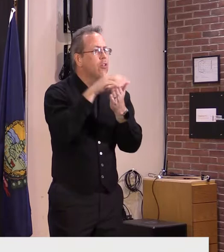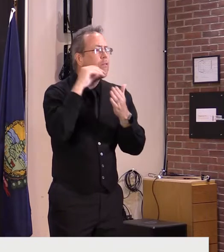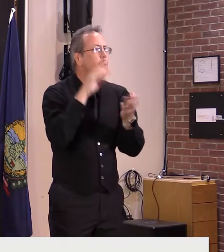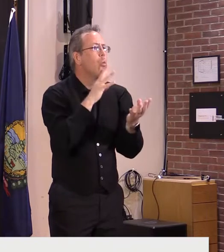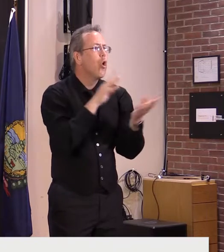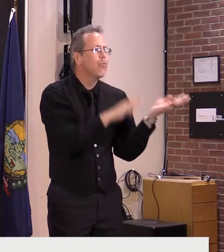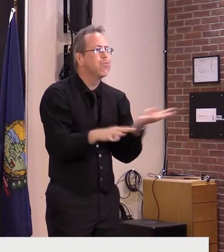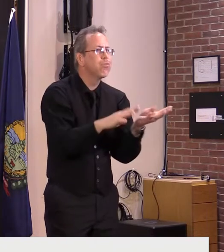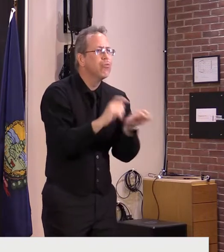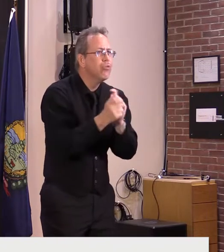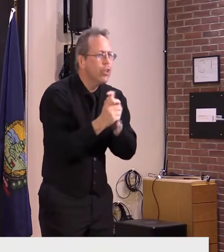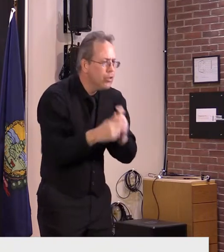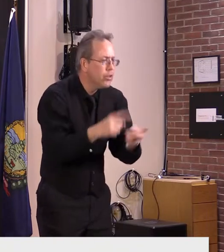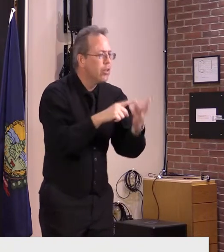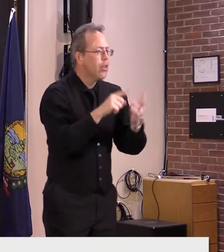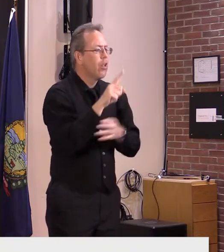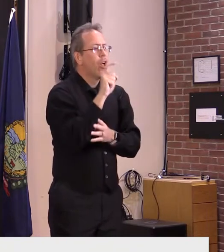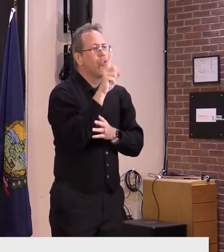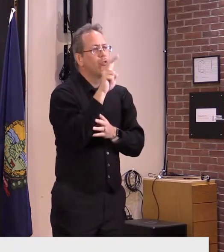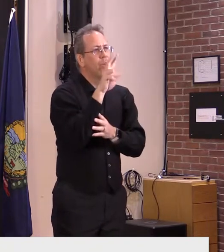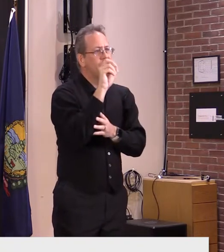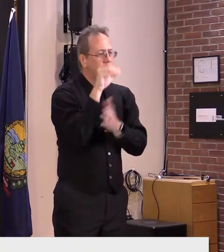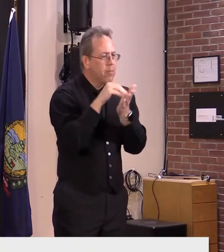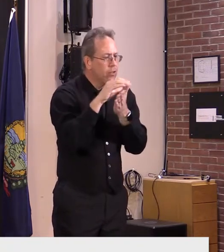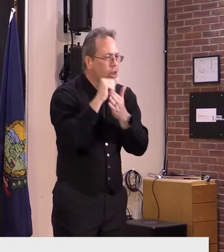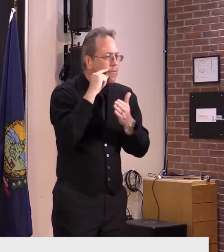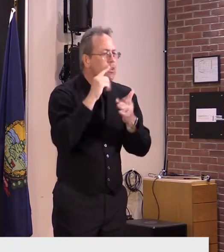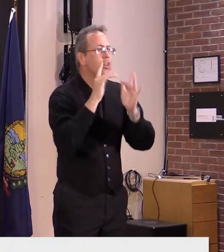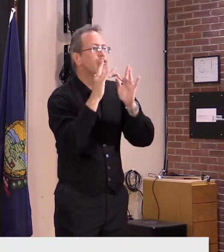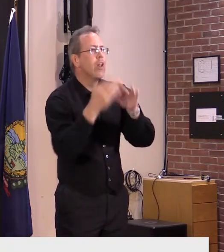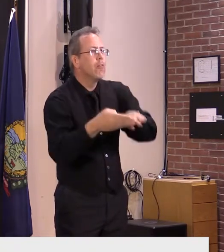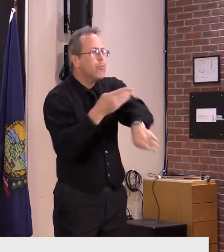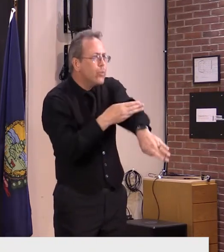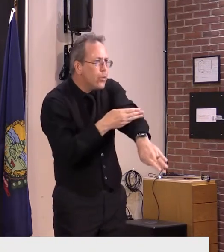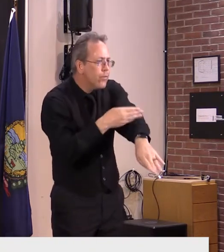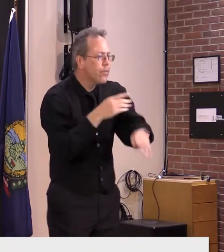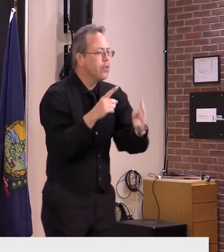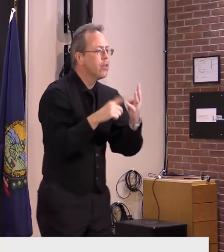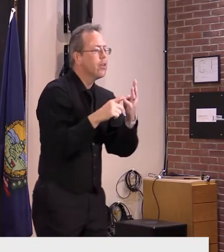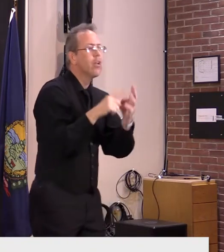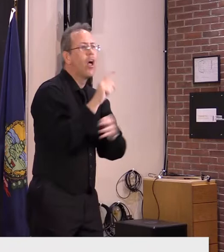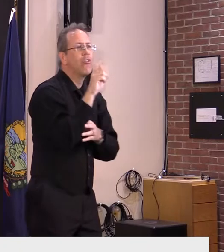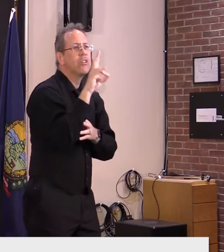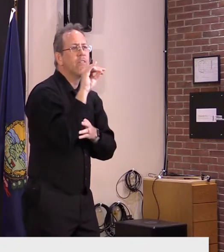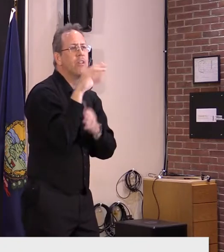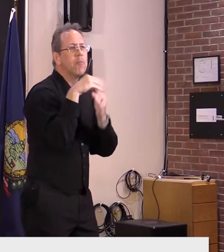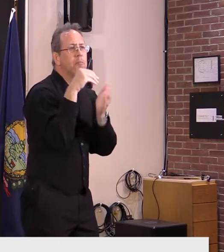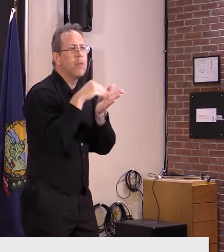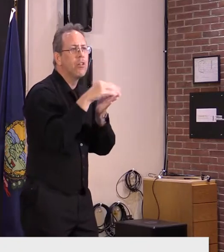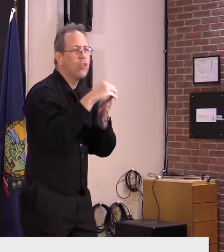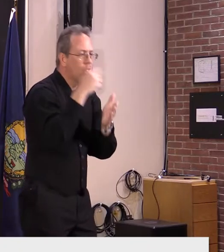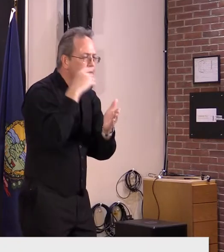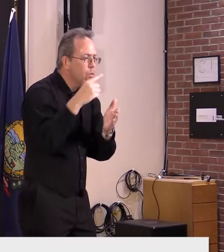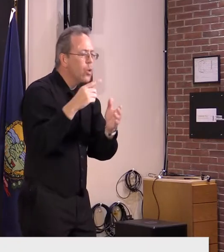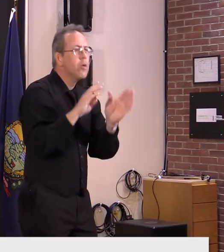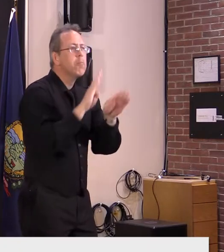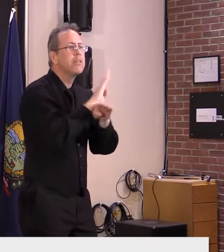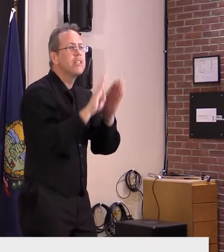infrastructure, $250 million for broadband, and over $170 million for economic development.